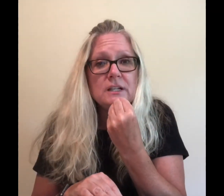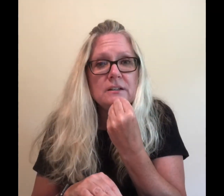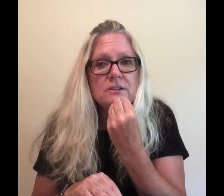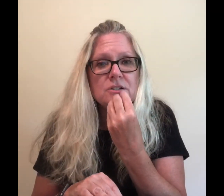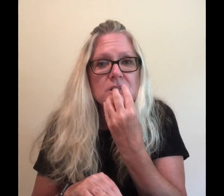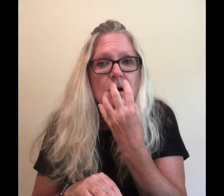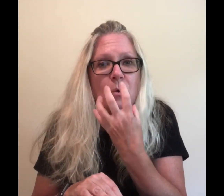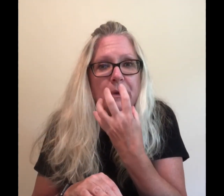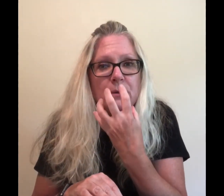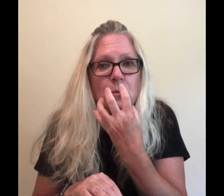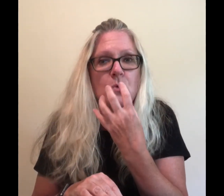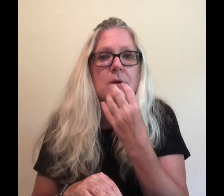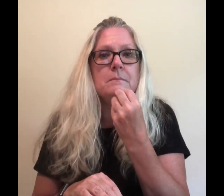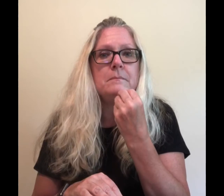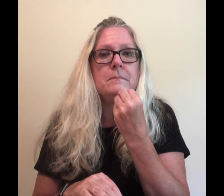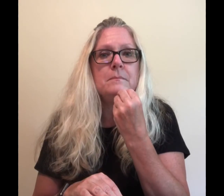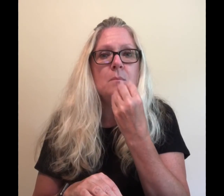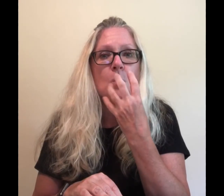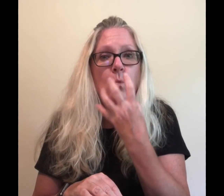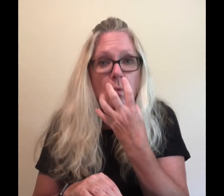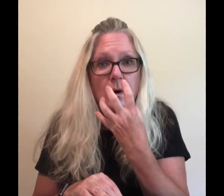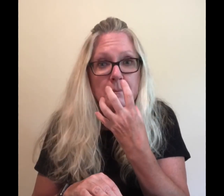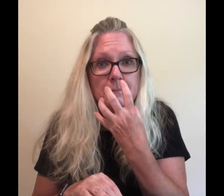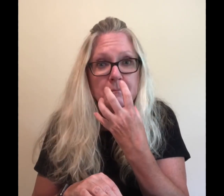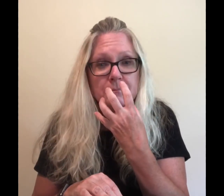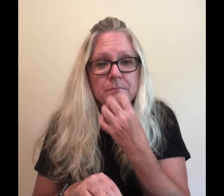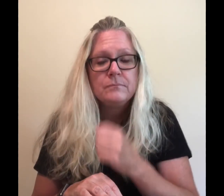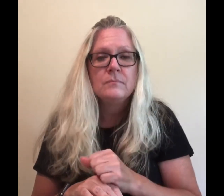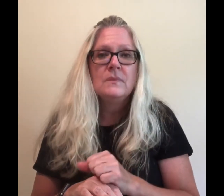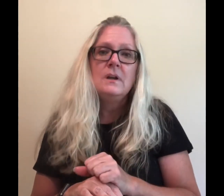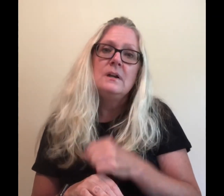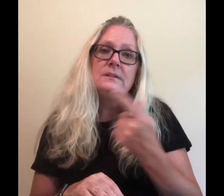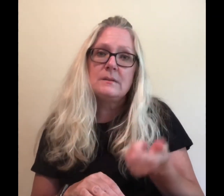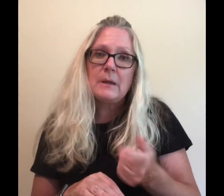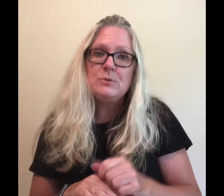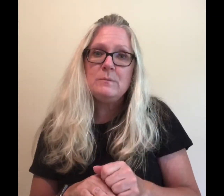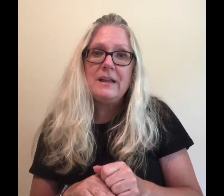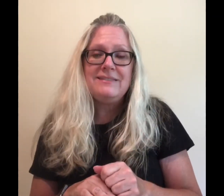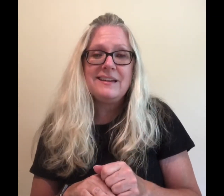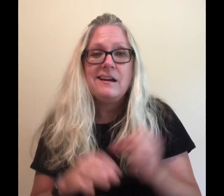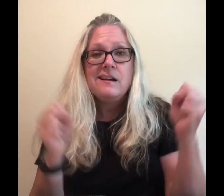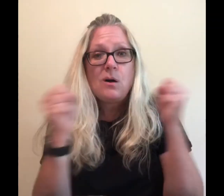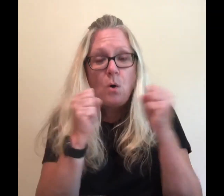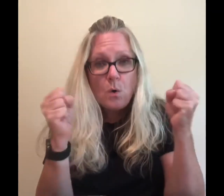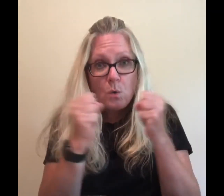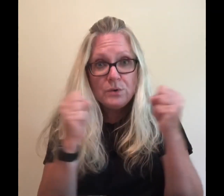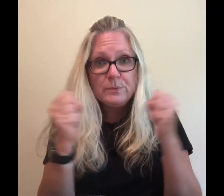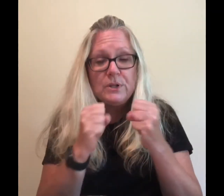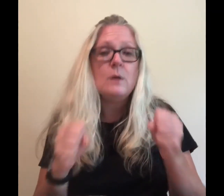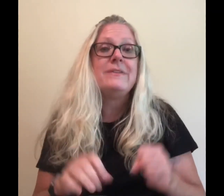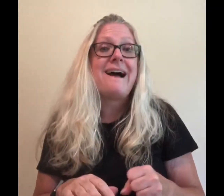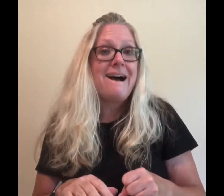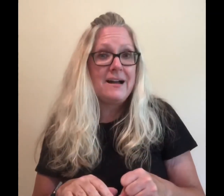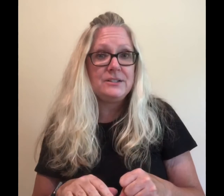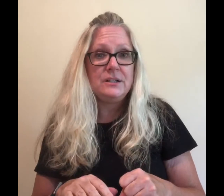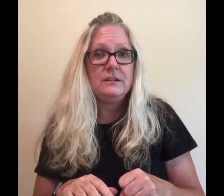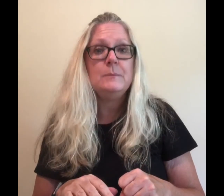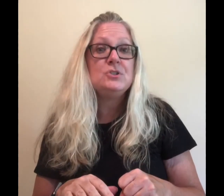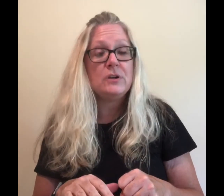just open it. Warm, warm. Sometimes you might think cold would go with hot. Let me show you the sign